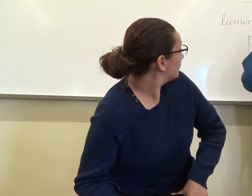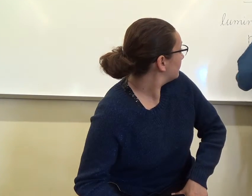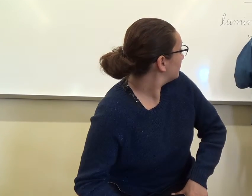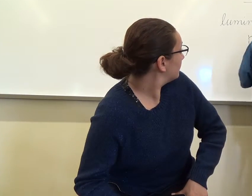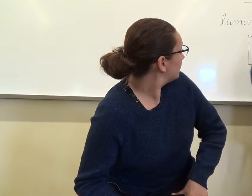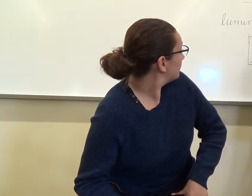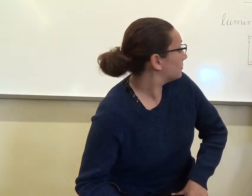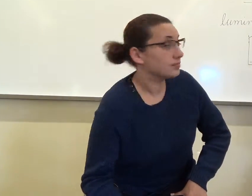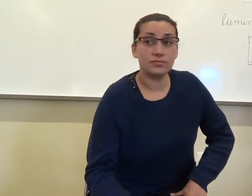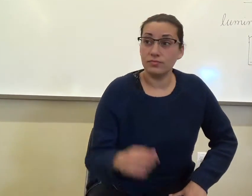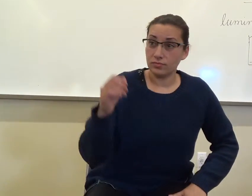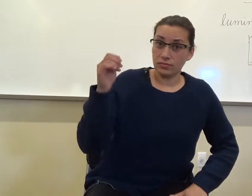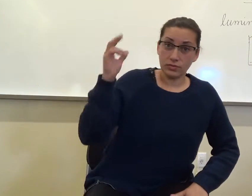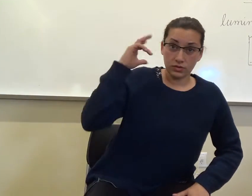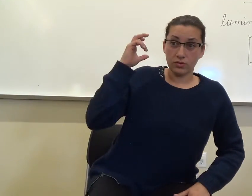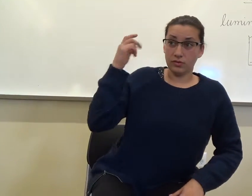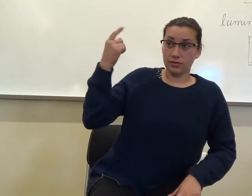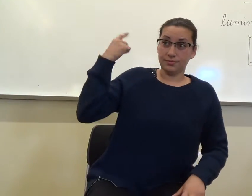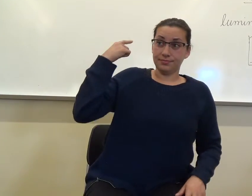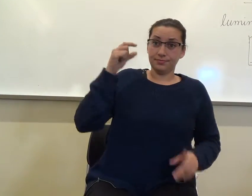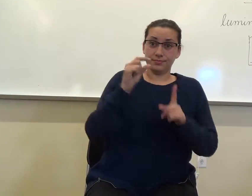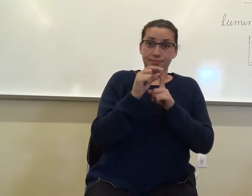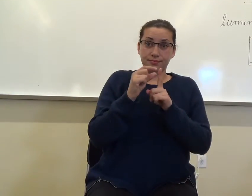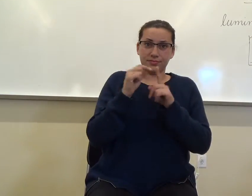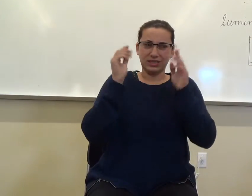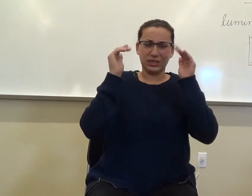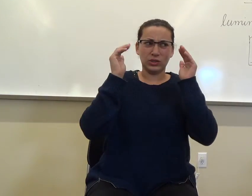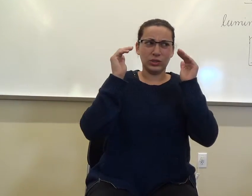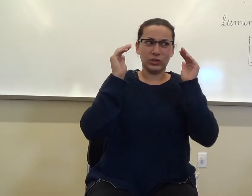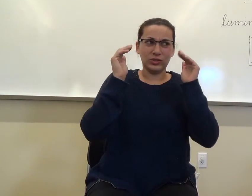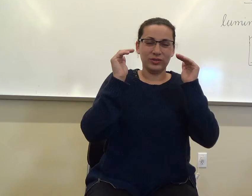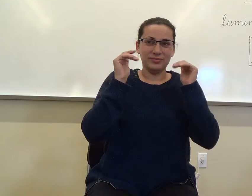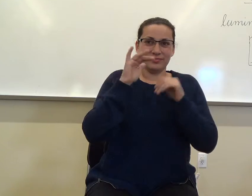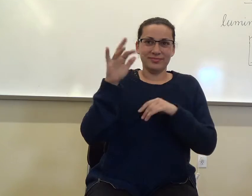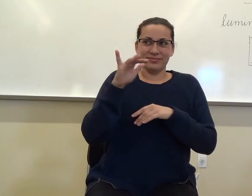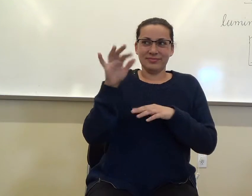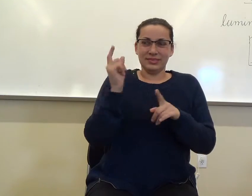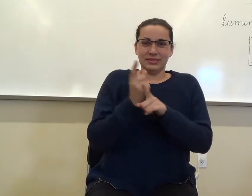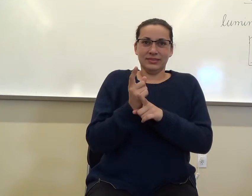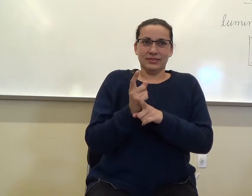Ever heard that word? I hope I have that spelled right, I'm not sure. This might be odd.